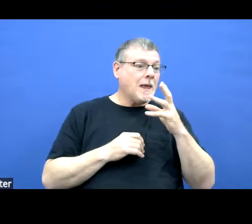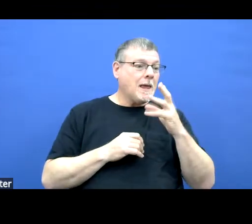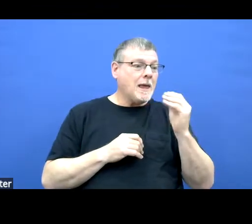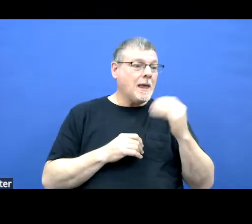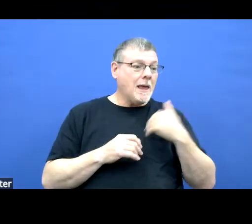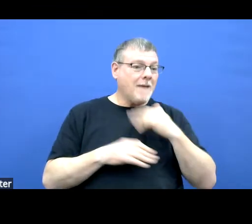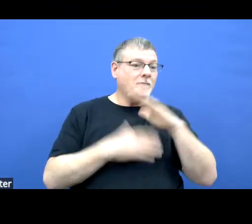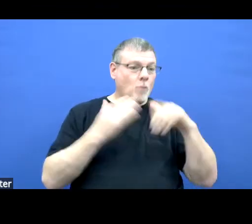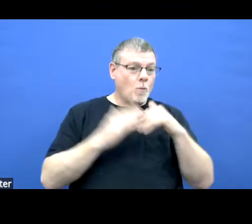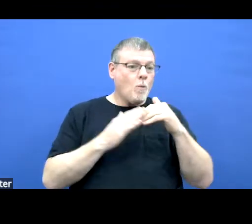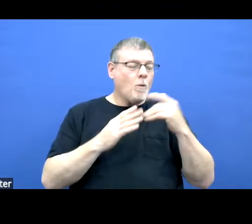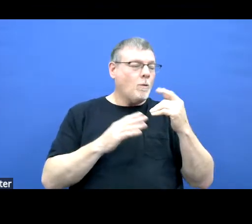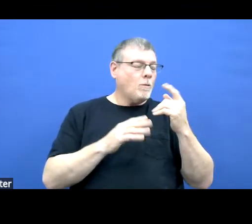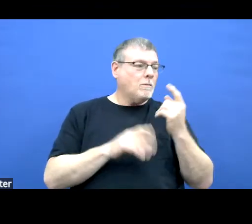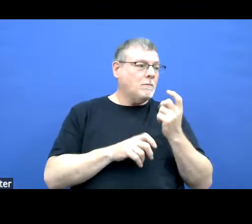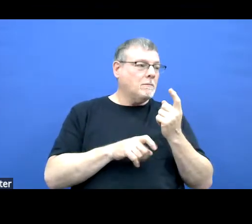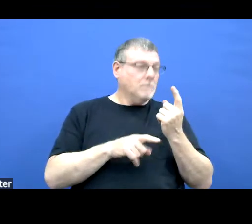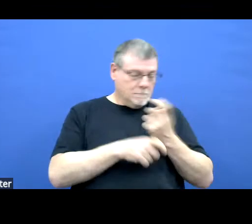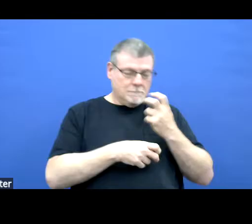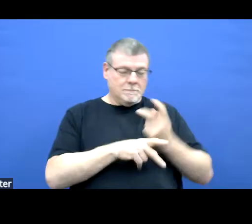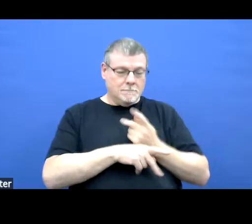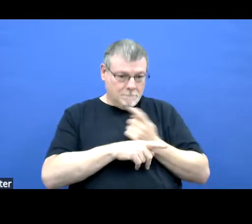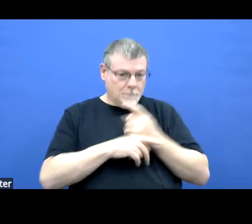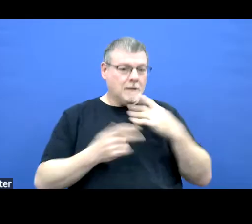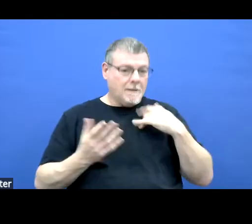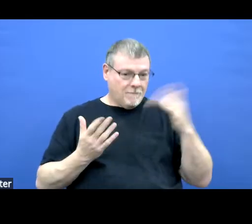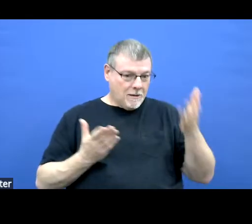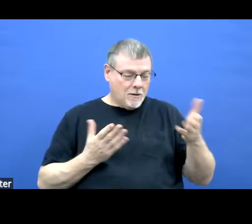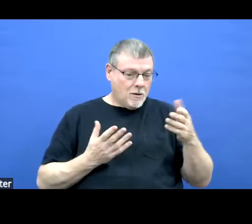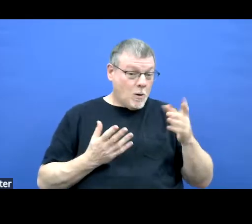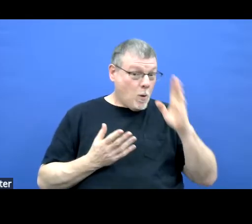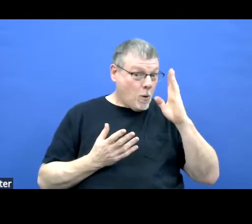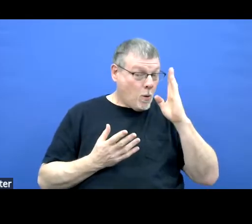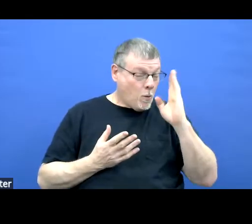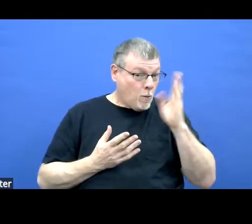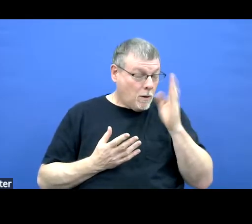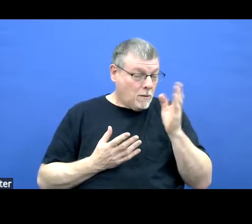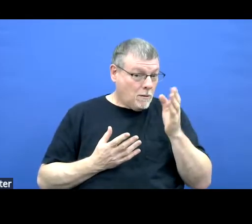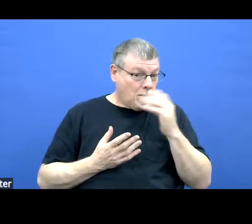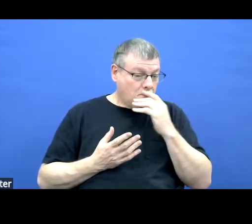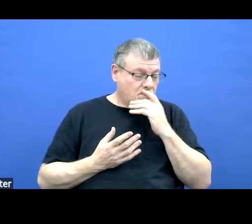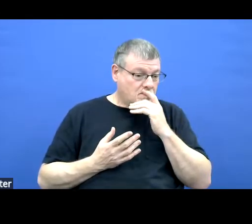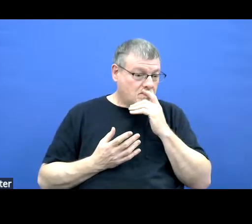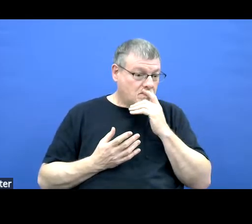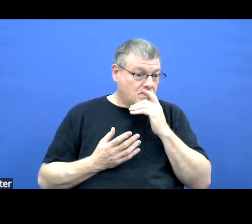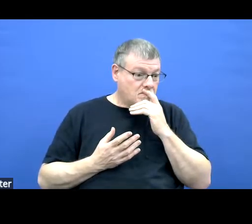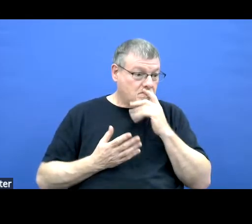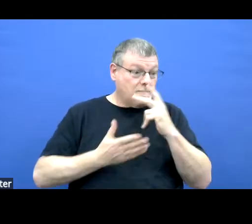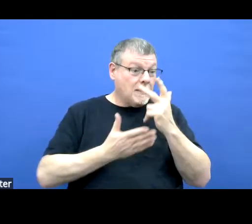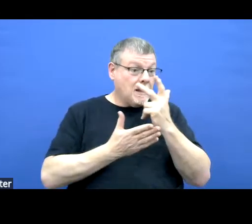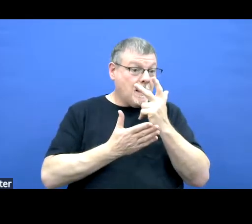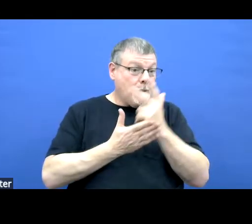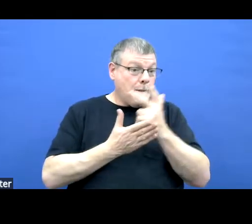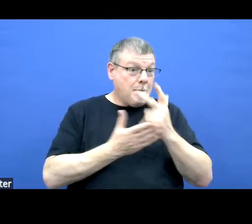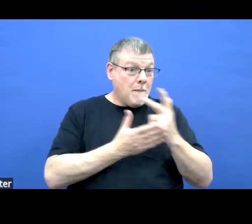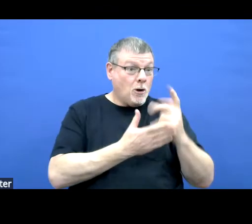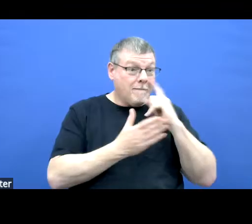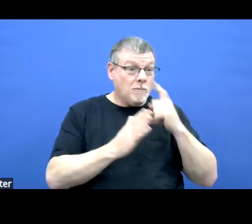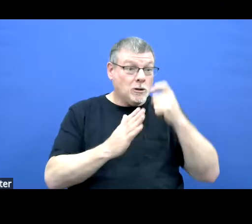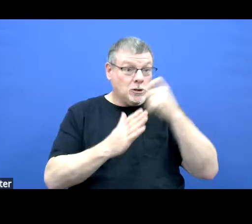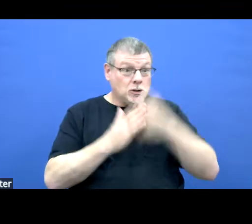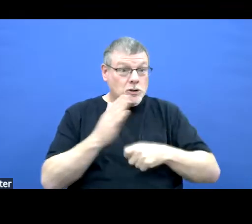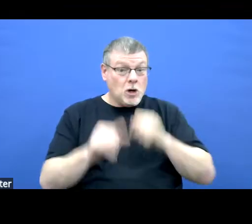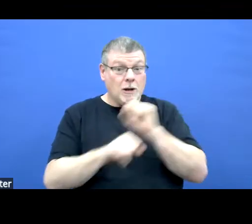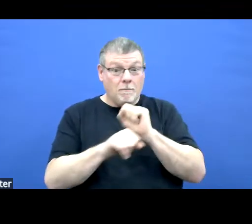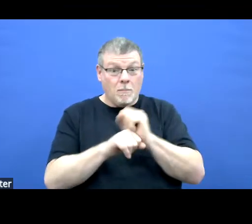proper parking that you need there. Will there be any parking that will charge the employees that